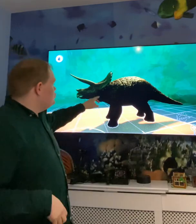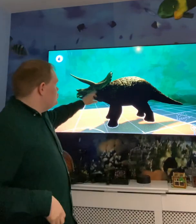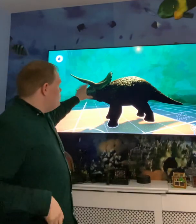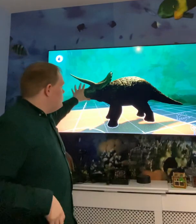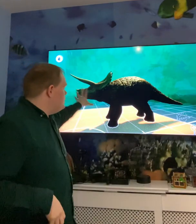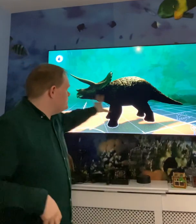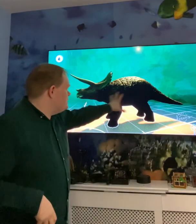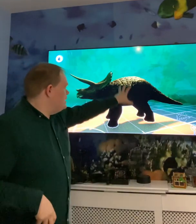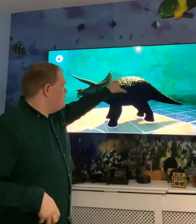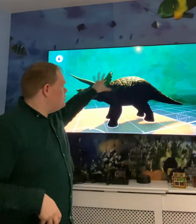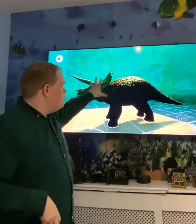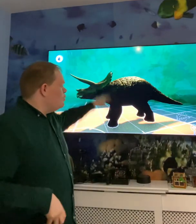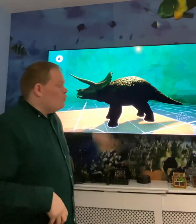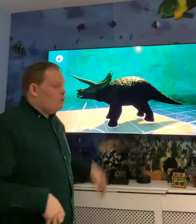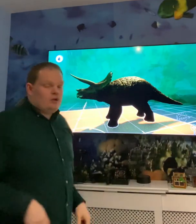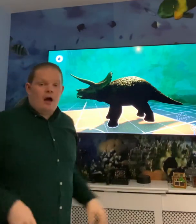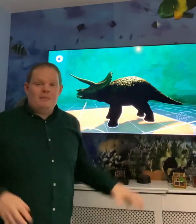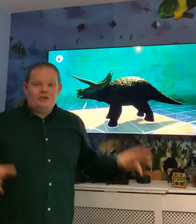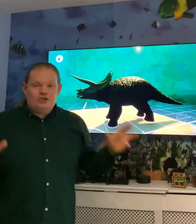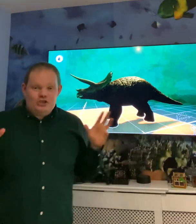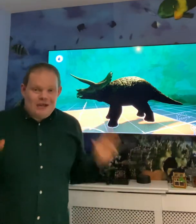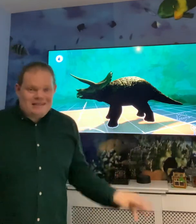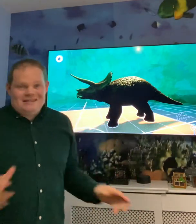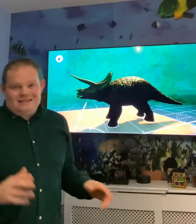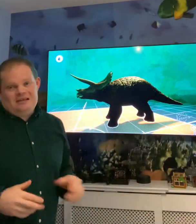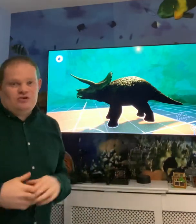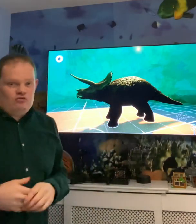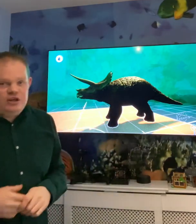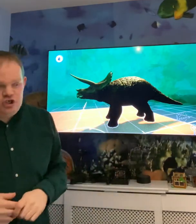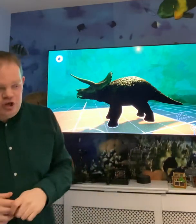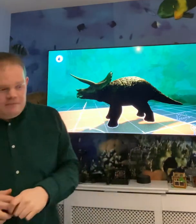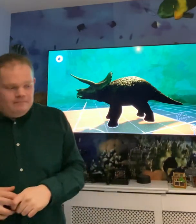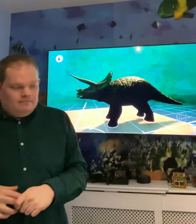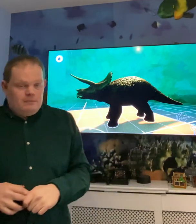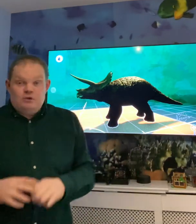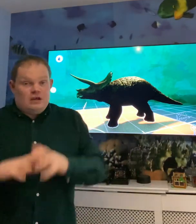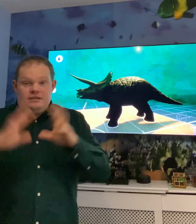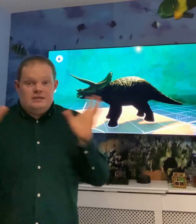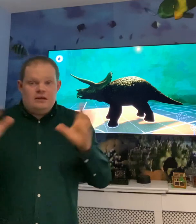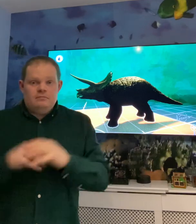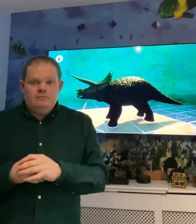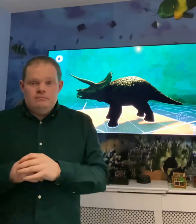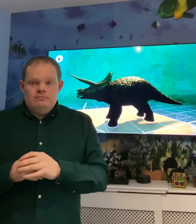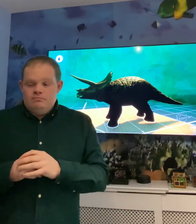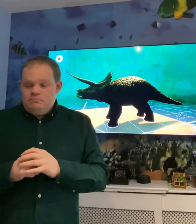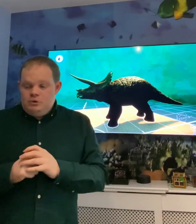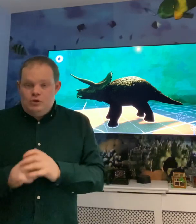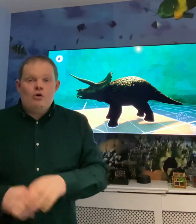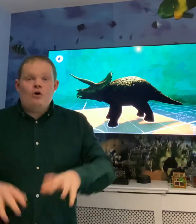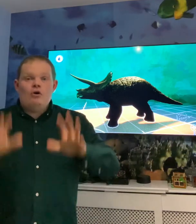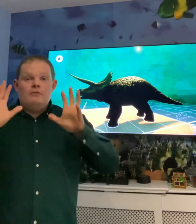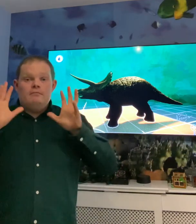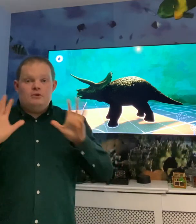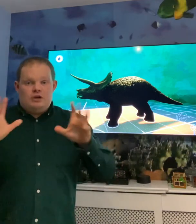So this here was a majestic creature. Majestic. Pure